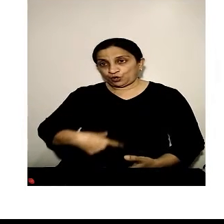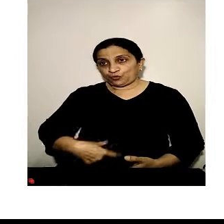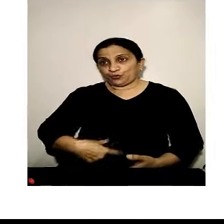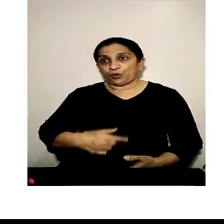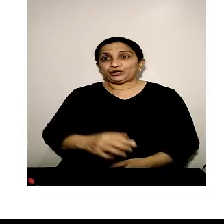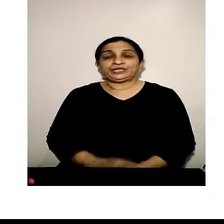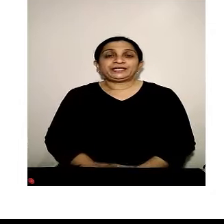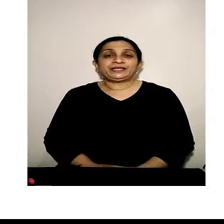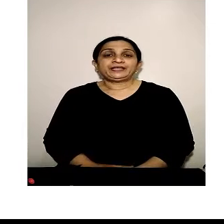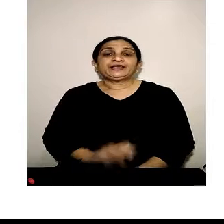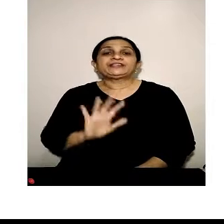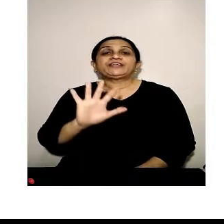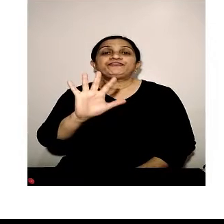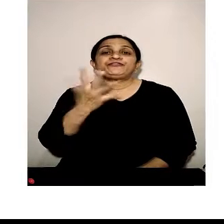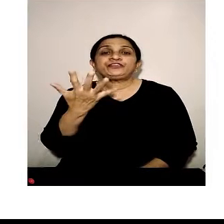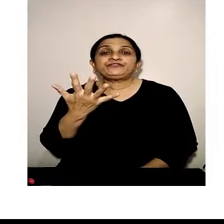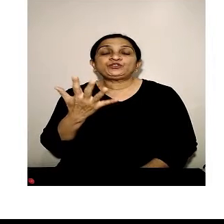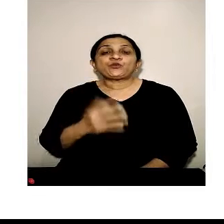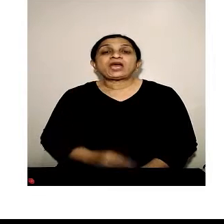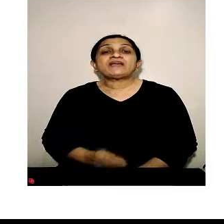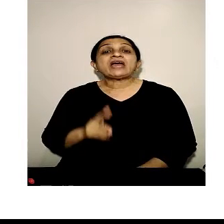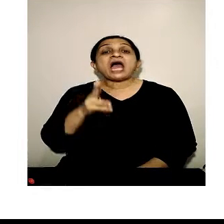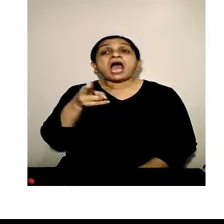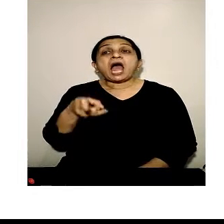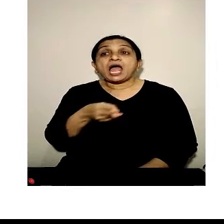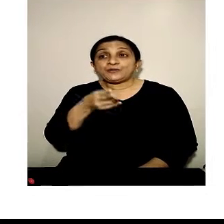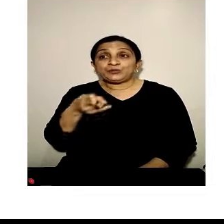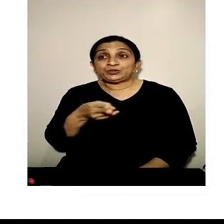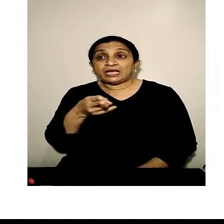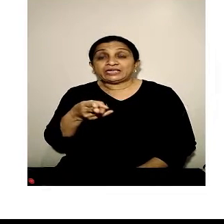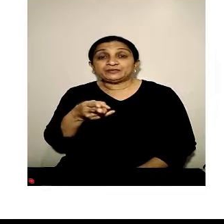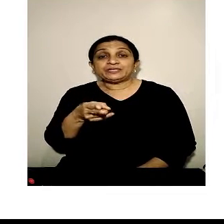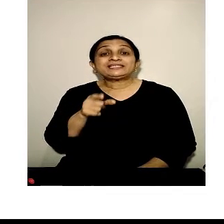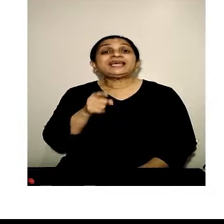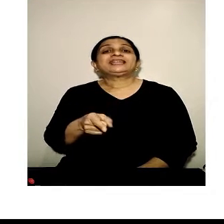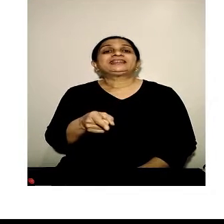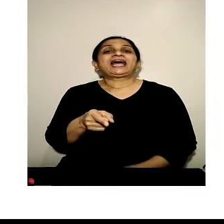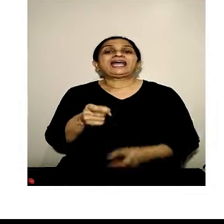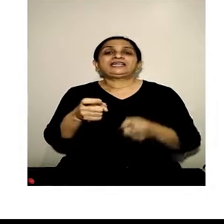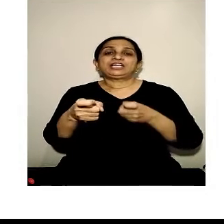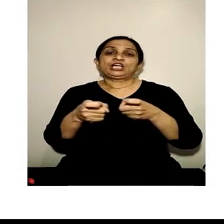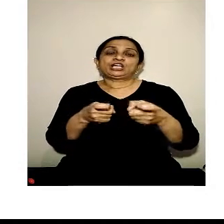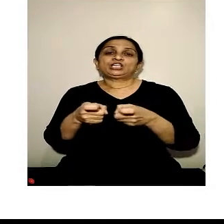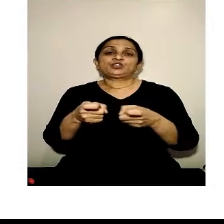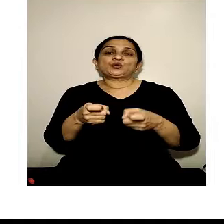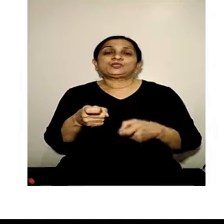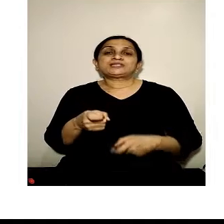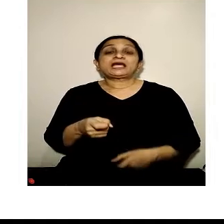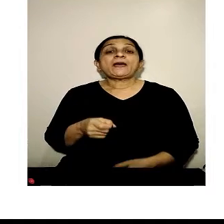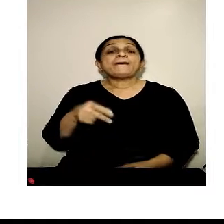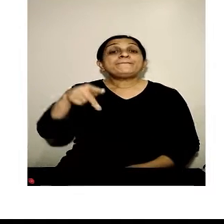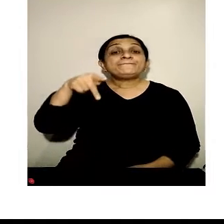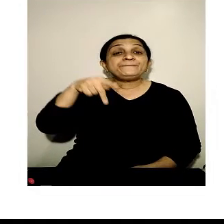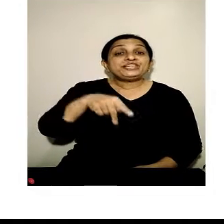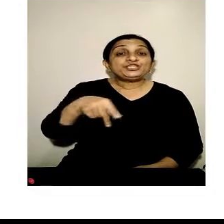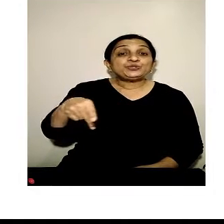the body. Then fifth you have hypothalamus that controls